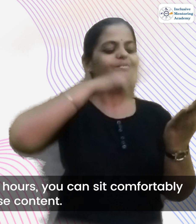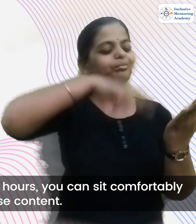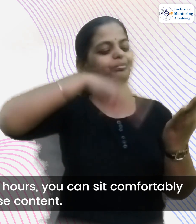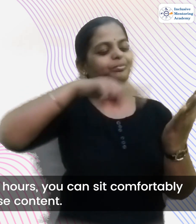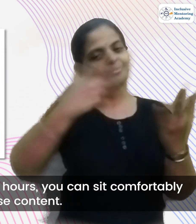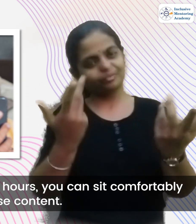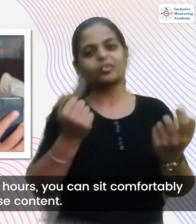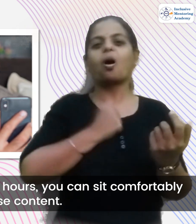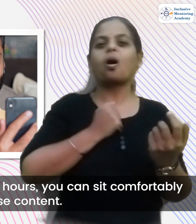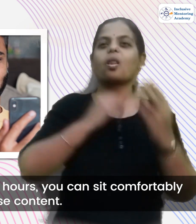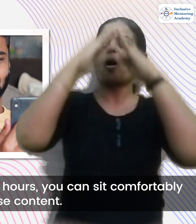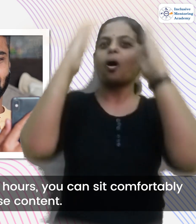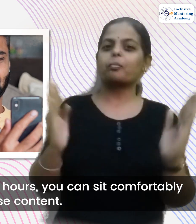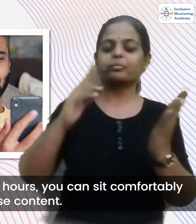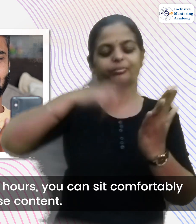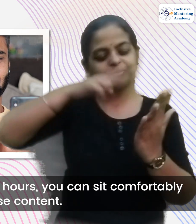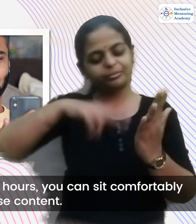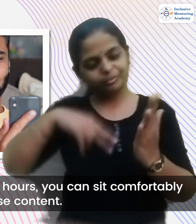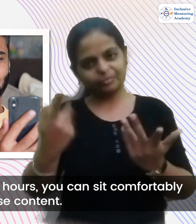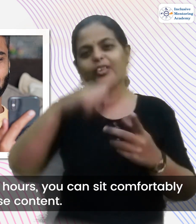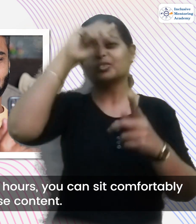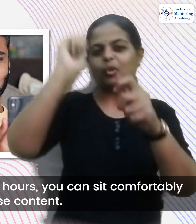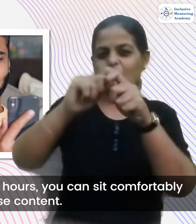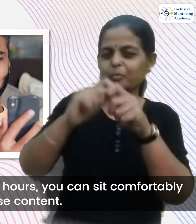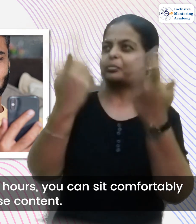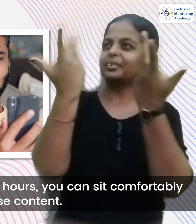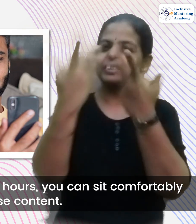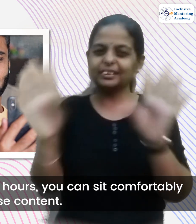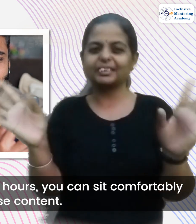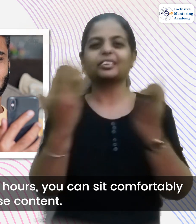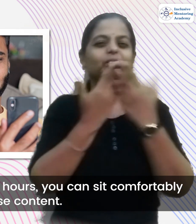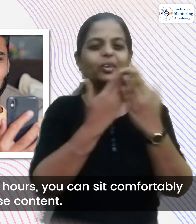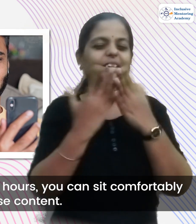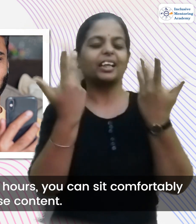After your work, or college or school hours, you can sit comfortably and learn these content.